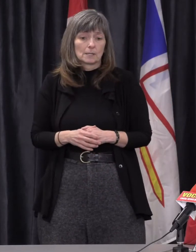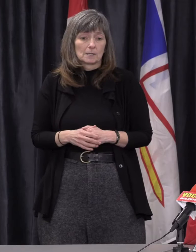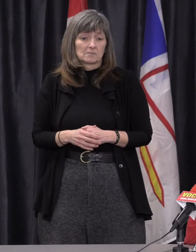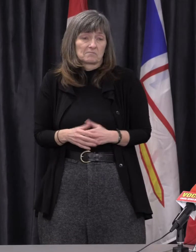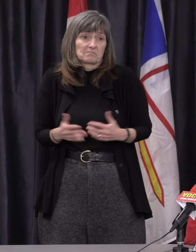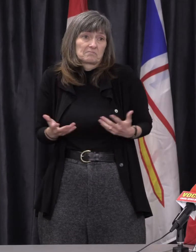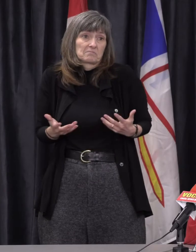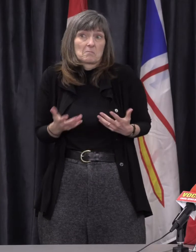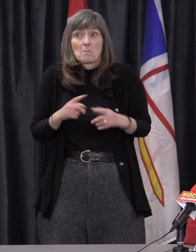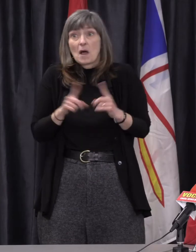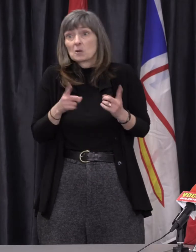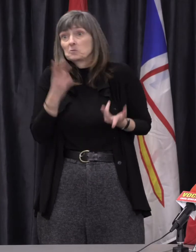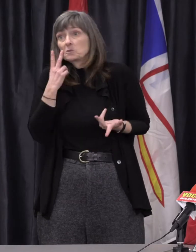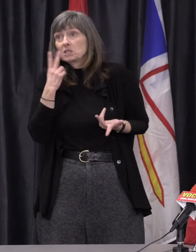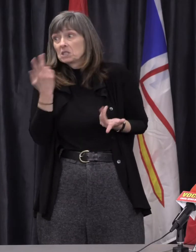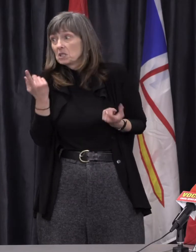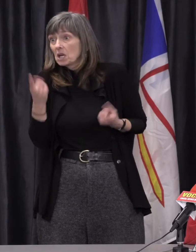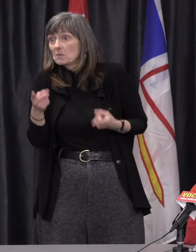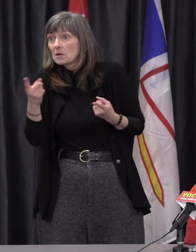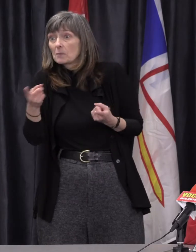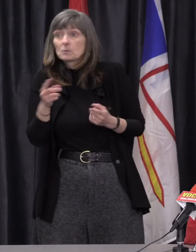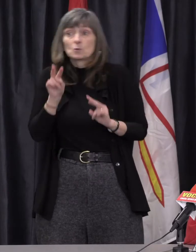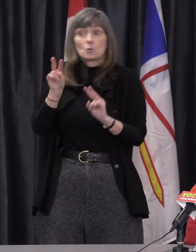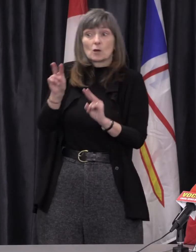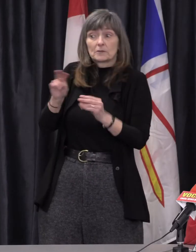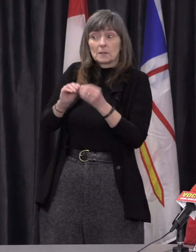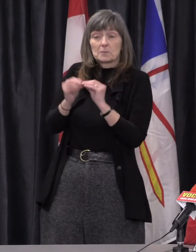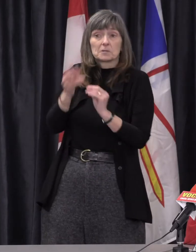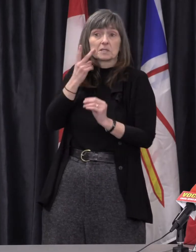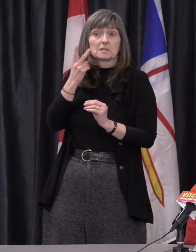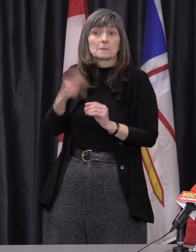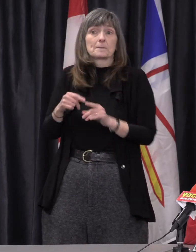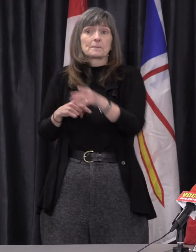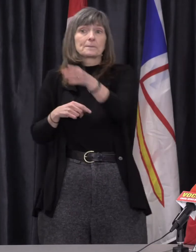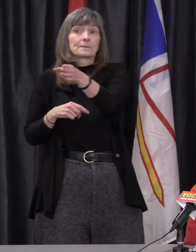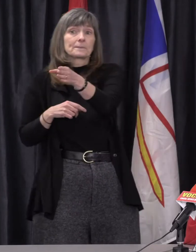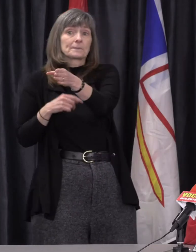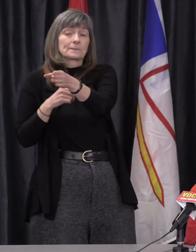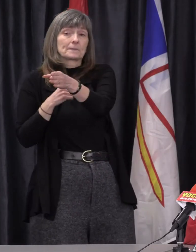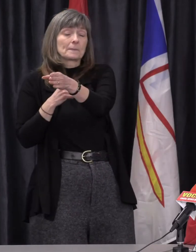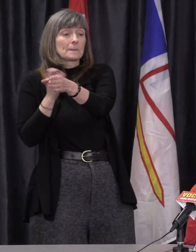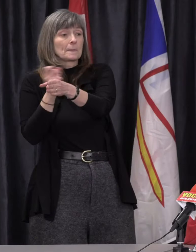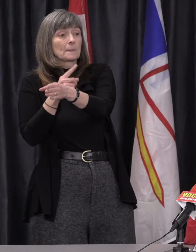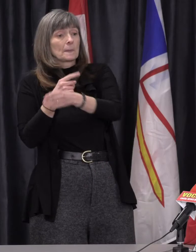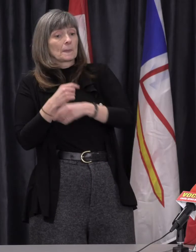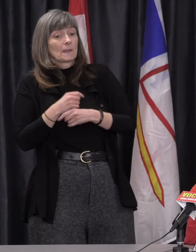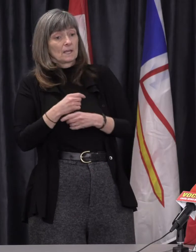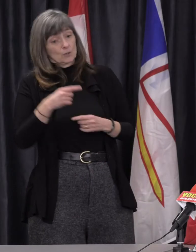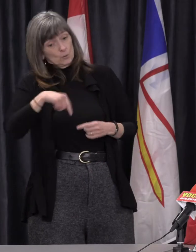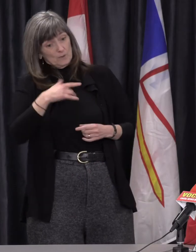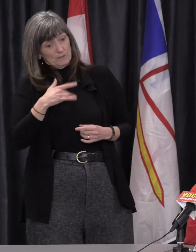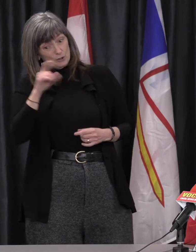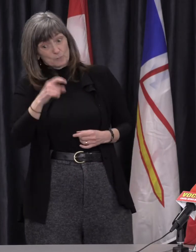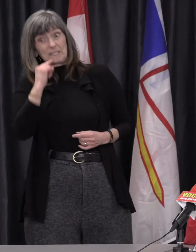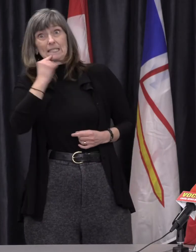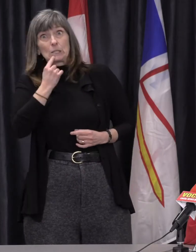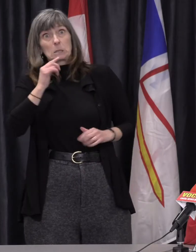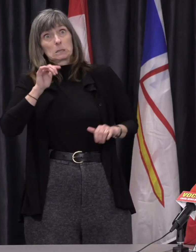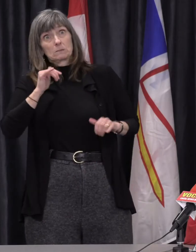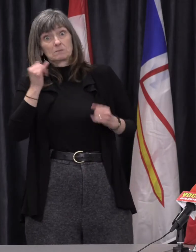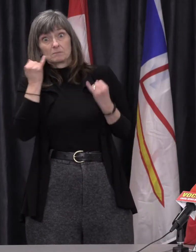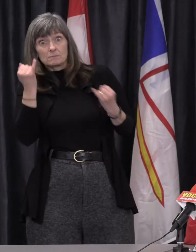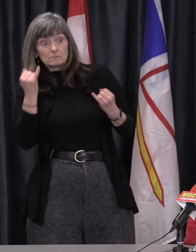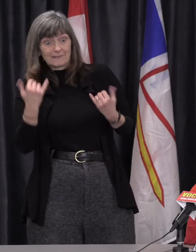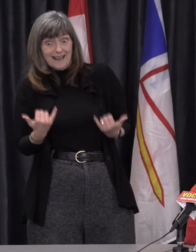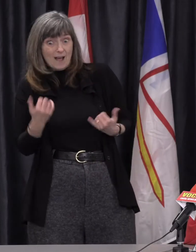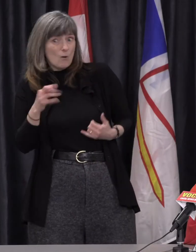that we can only do as we monitor the situation. How serious should people be taking the situation right now? So I think everybody